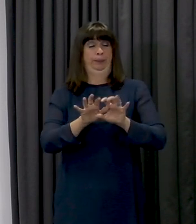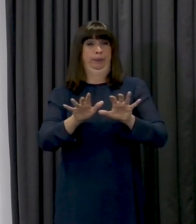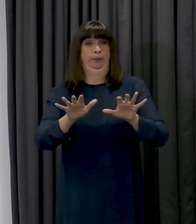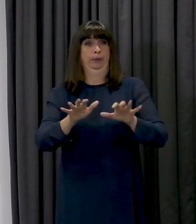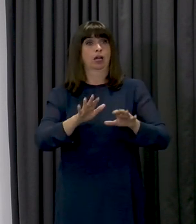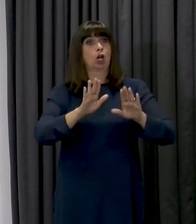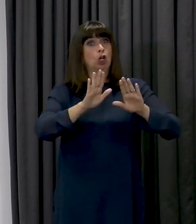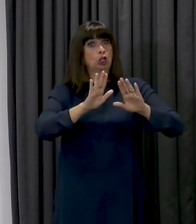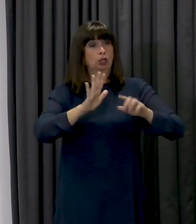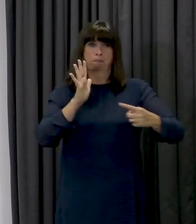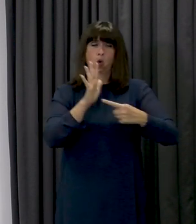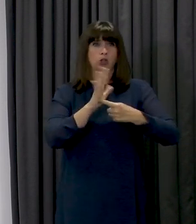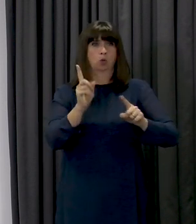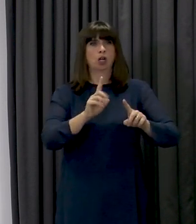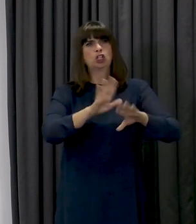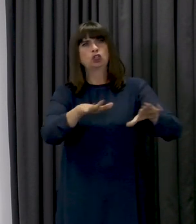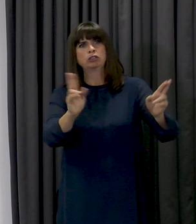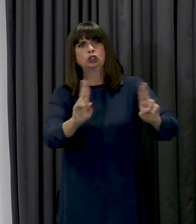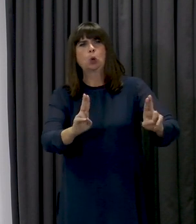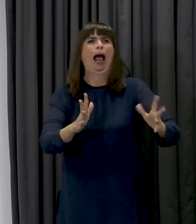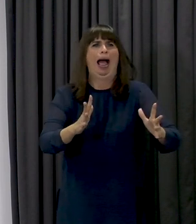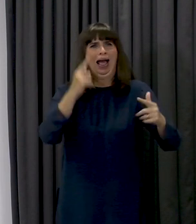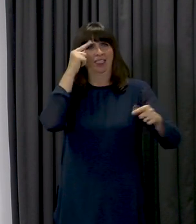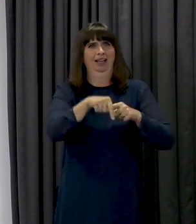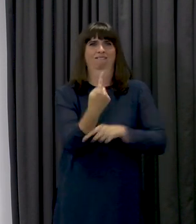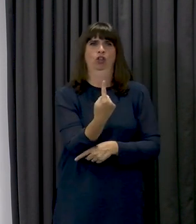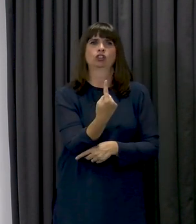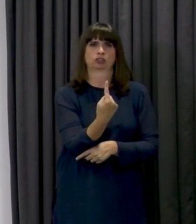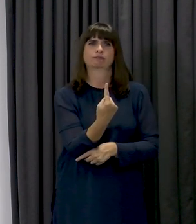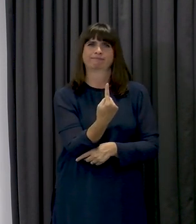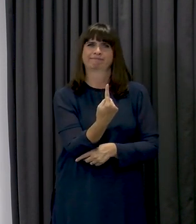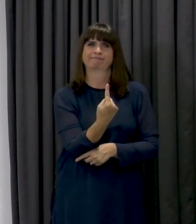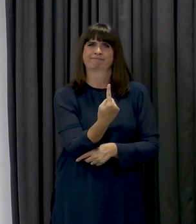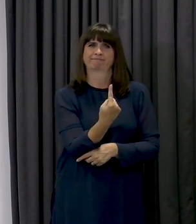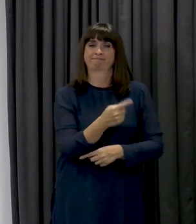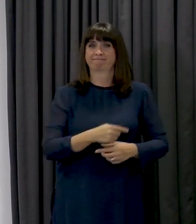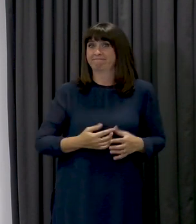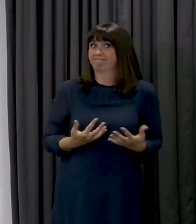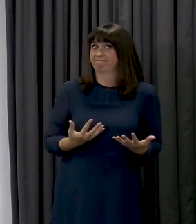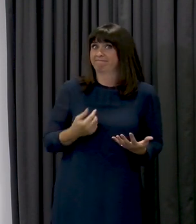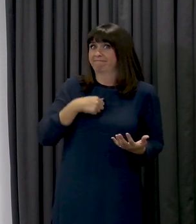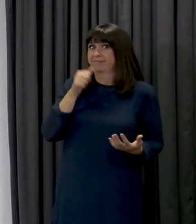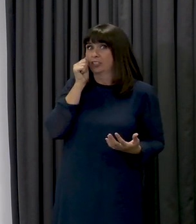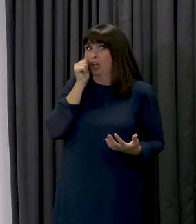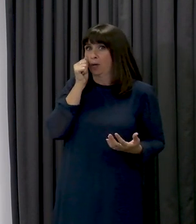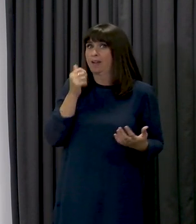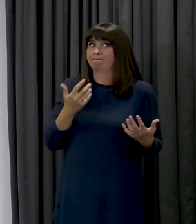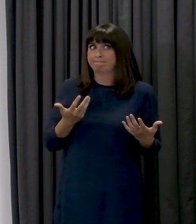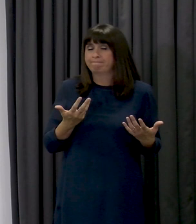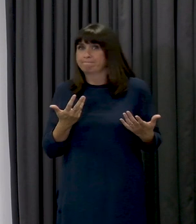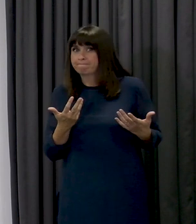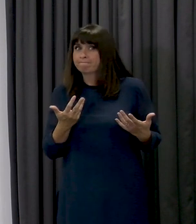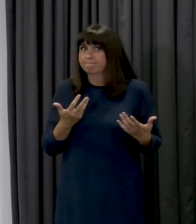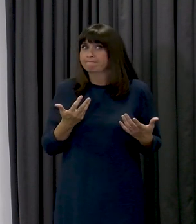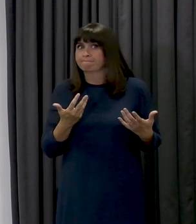be amongst the primary considerations that we would bear in mind, particularly as we have learnt more about the way in